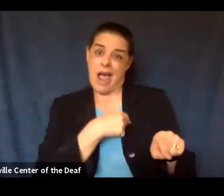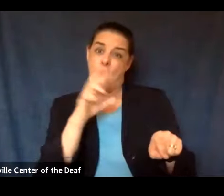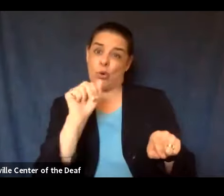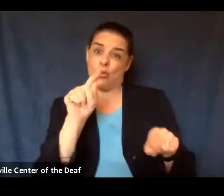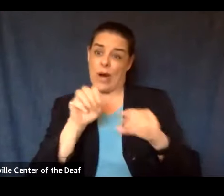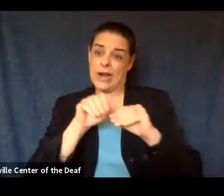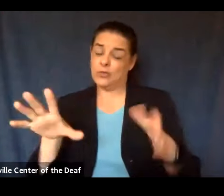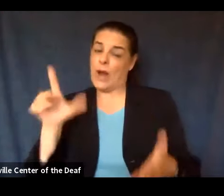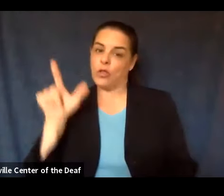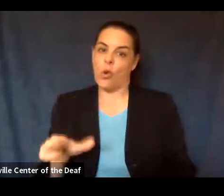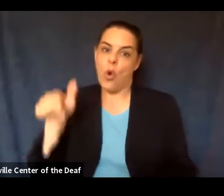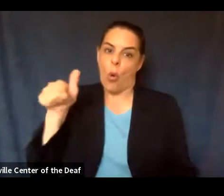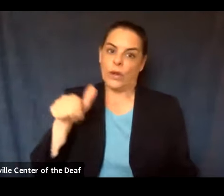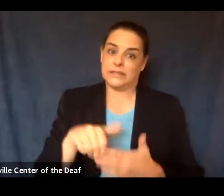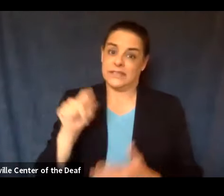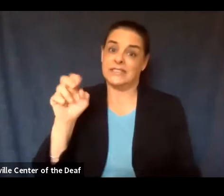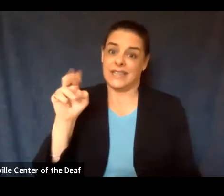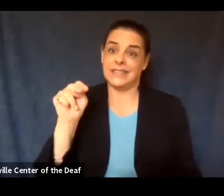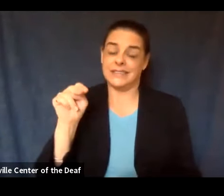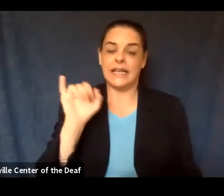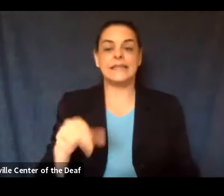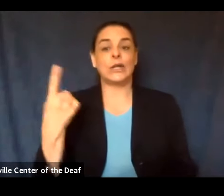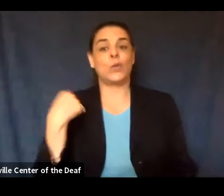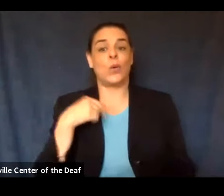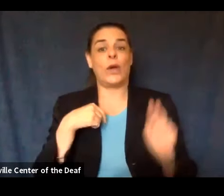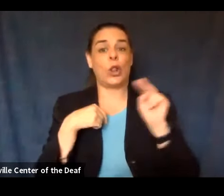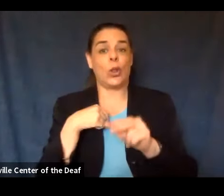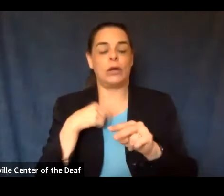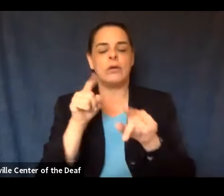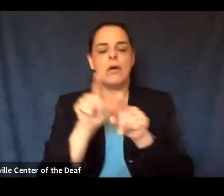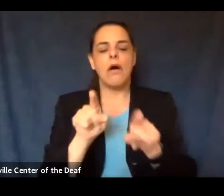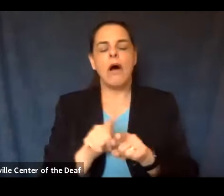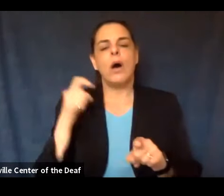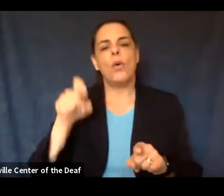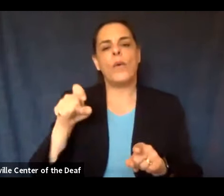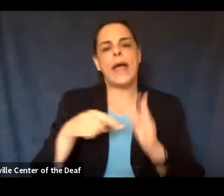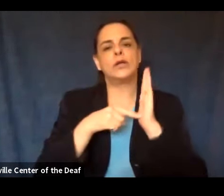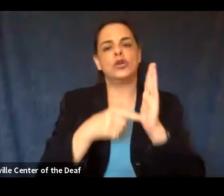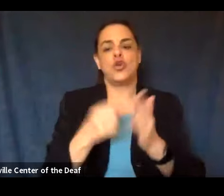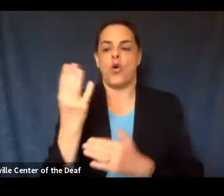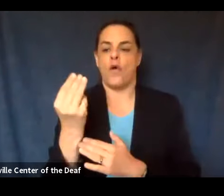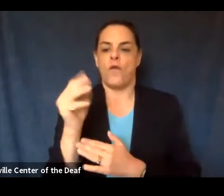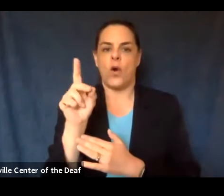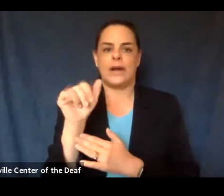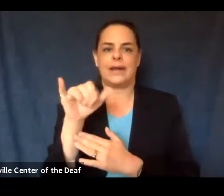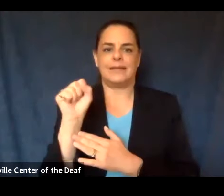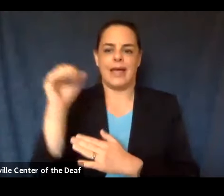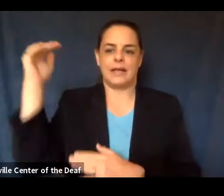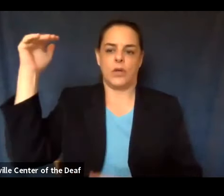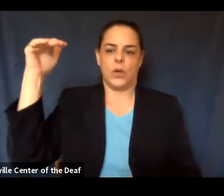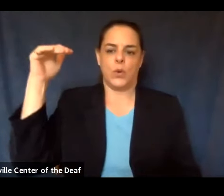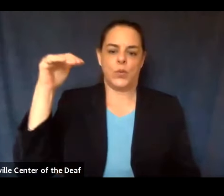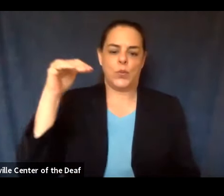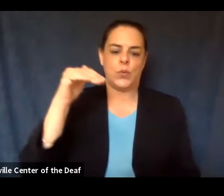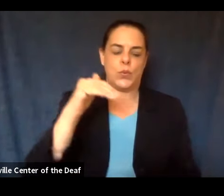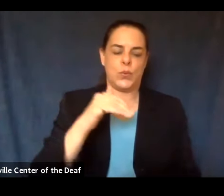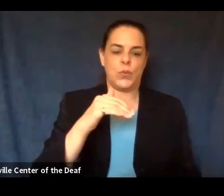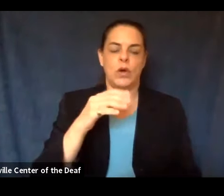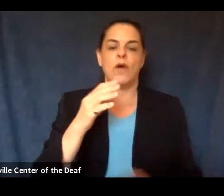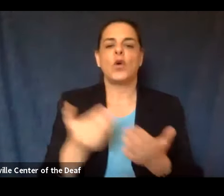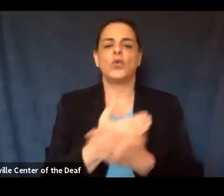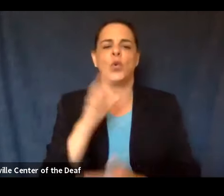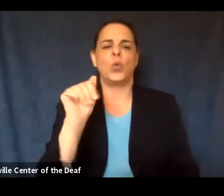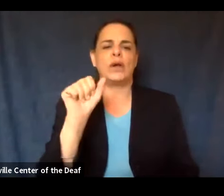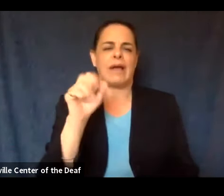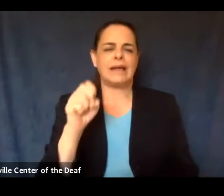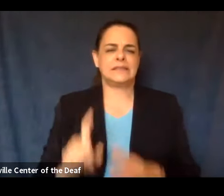that was one piece of evidence that we looked at. Also, we had to show a 14-day downward trend in the incidence or new case